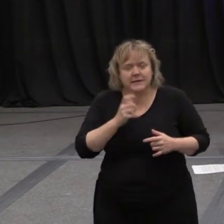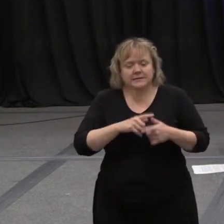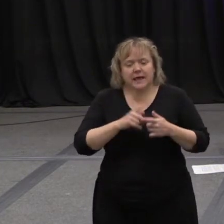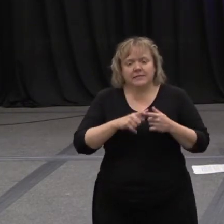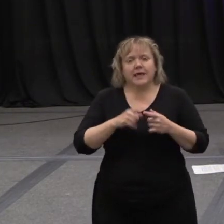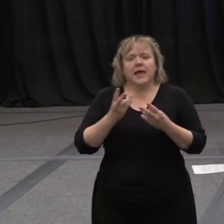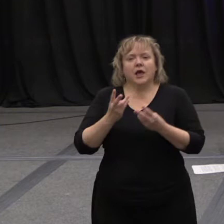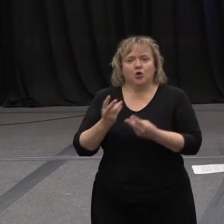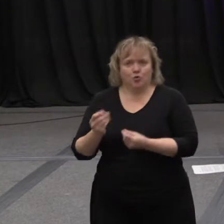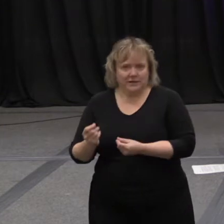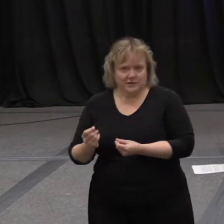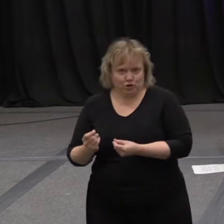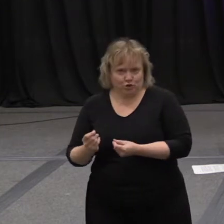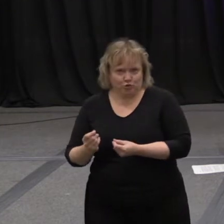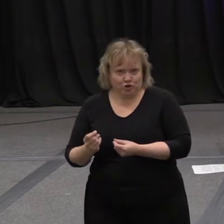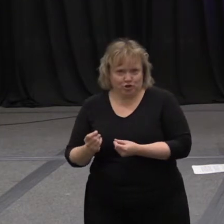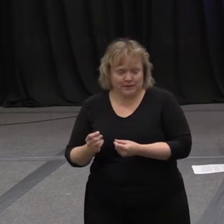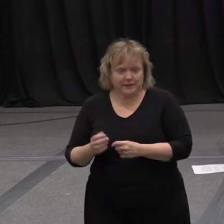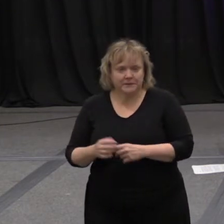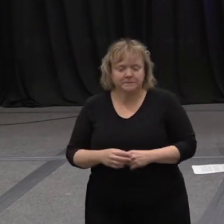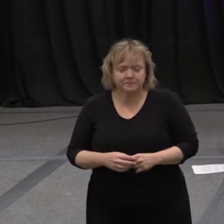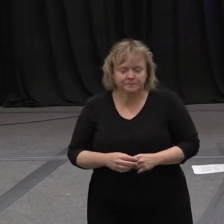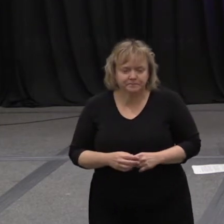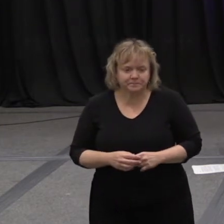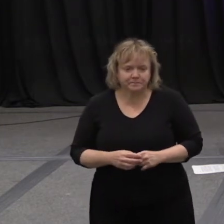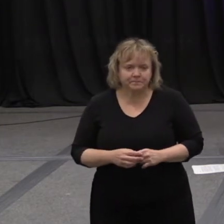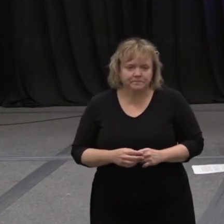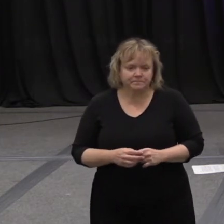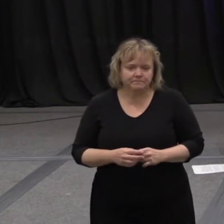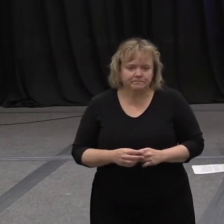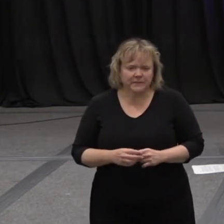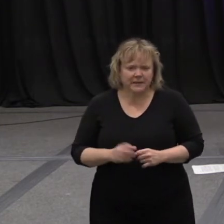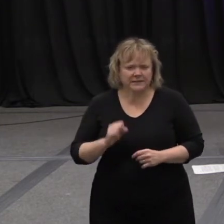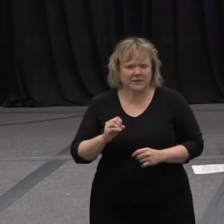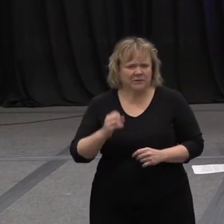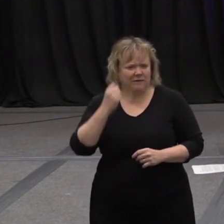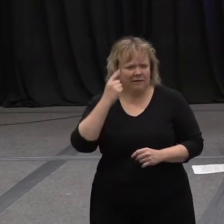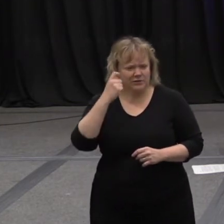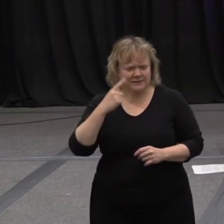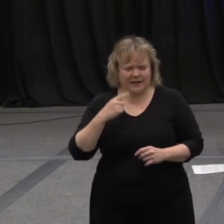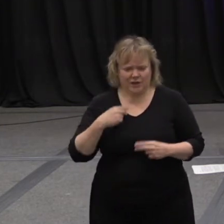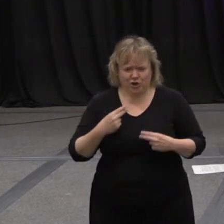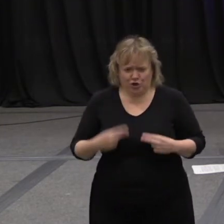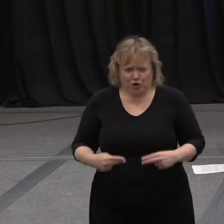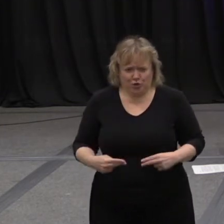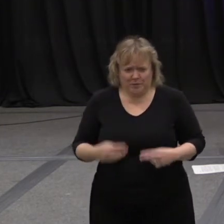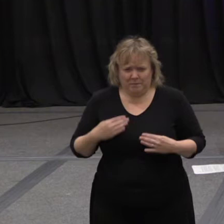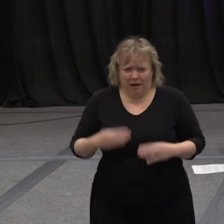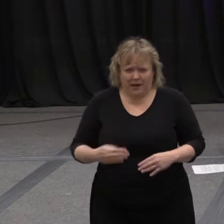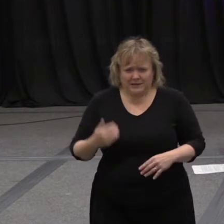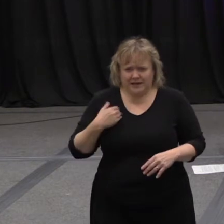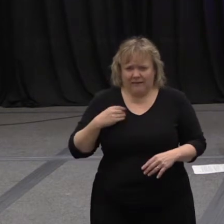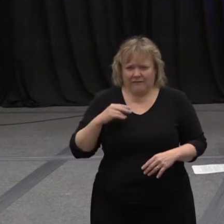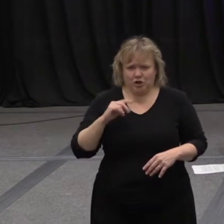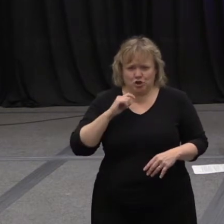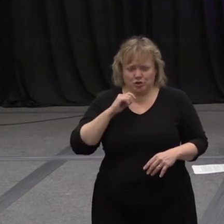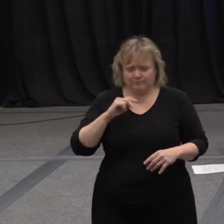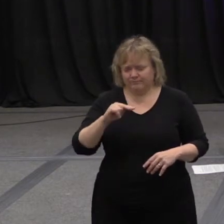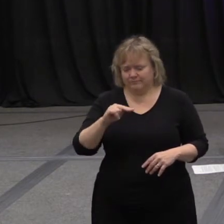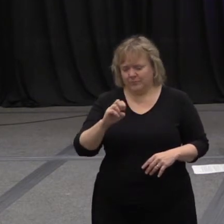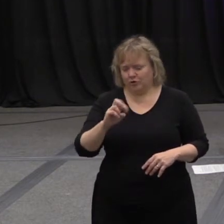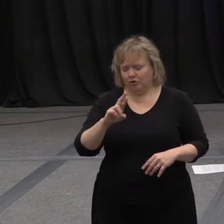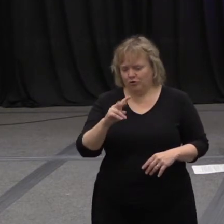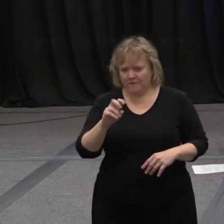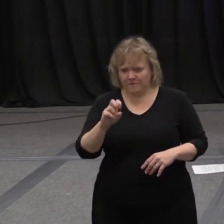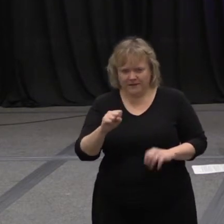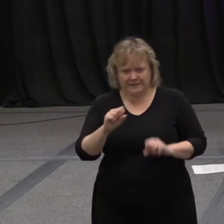the stub toe from when we were two, right? Our nervous system is amazing. So most people, happy